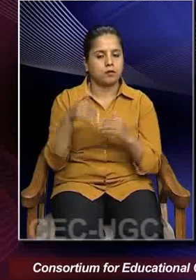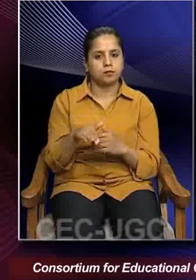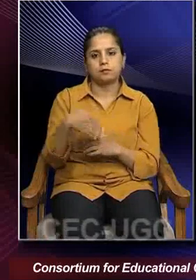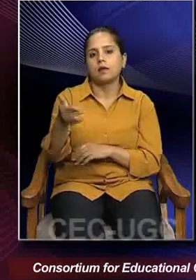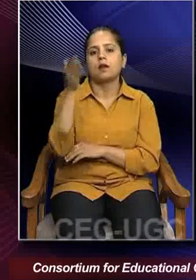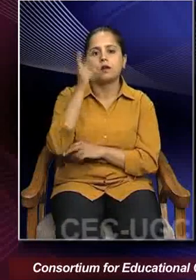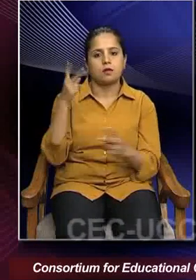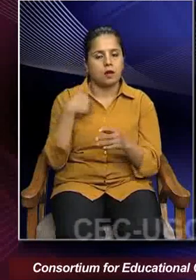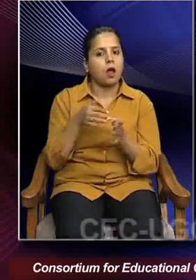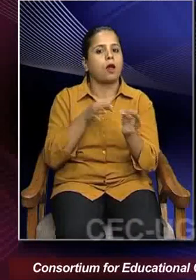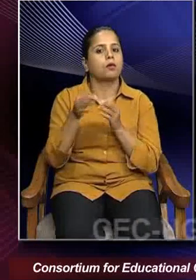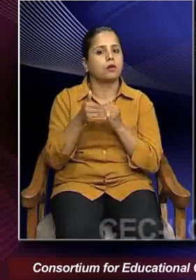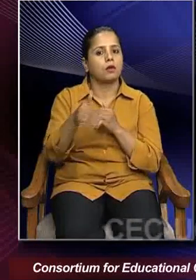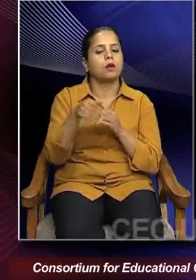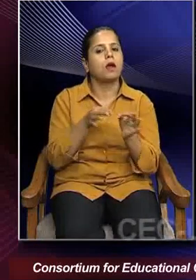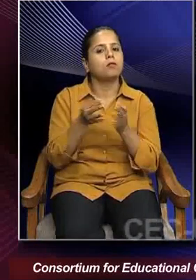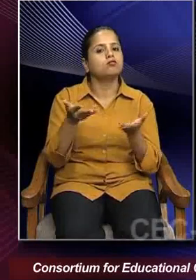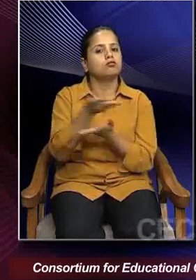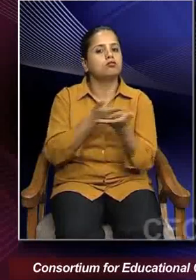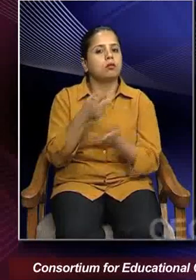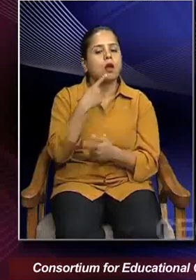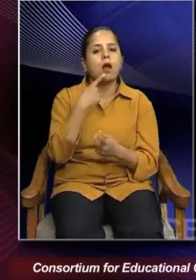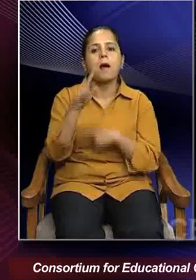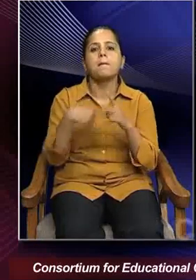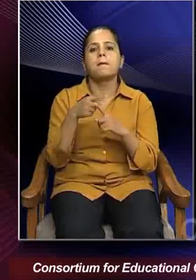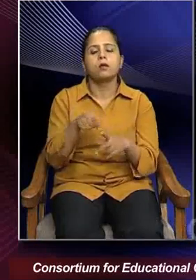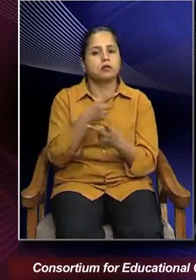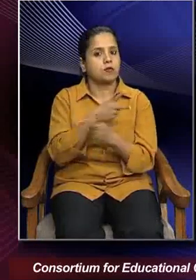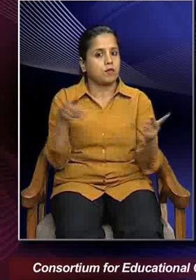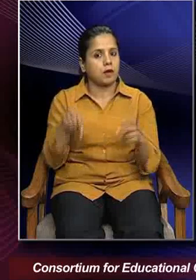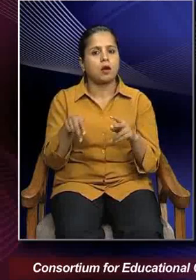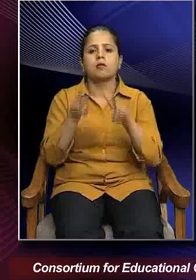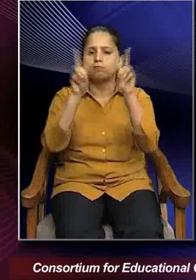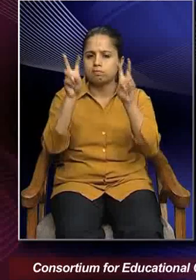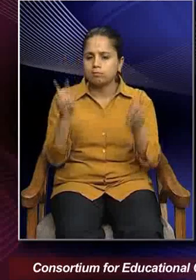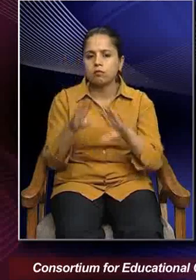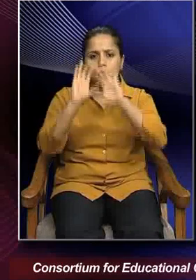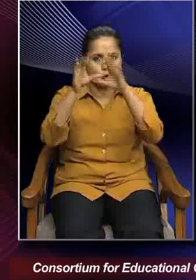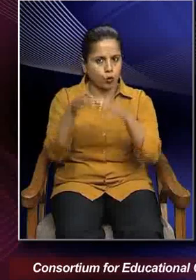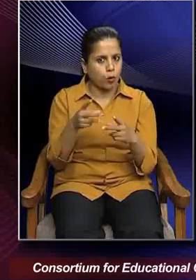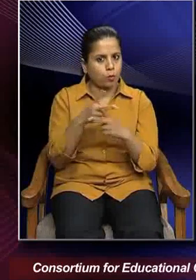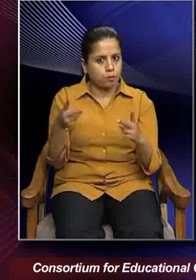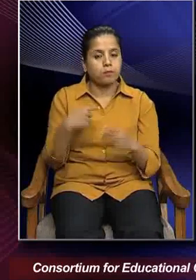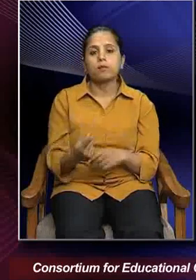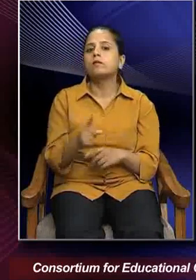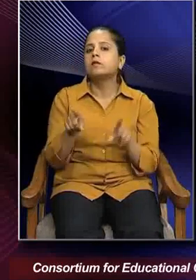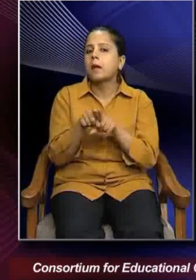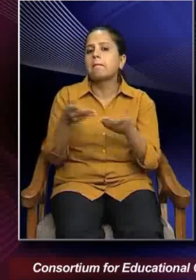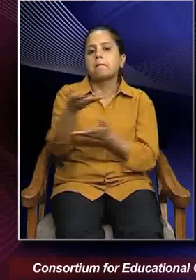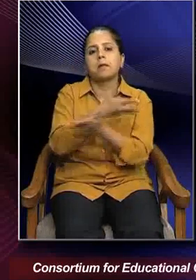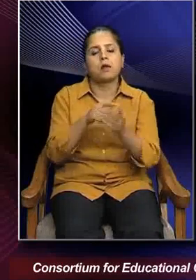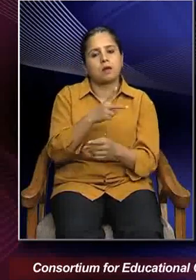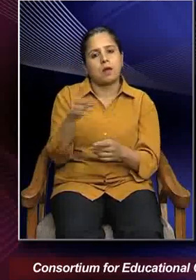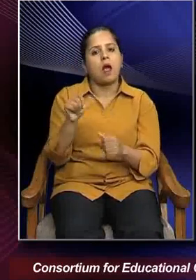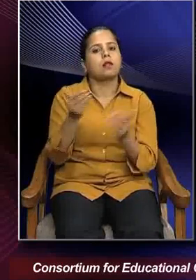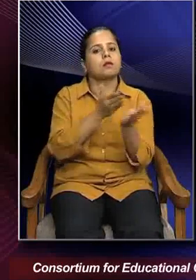next lecture, we will continue with our discussion and talk about various other types of categories, also discussing various other